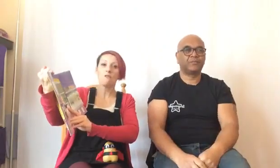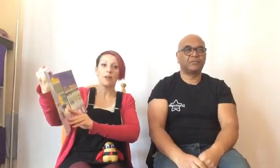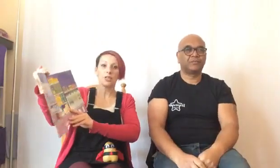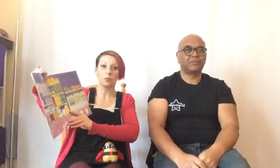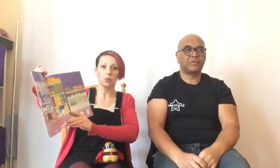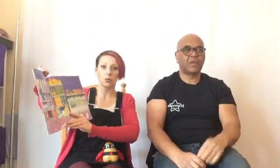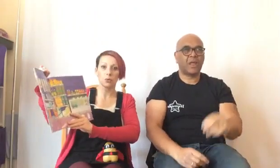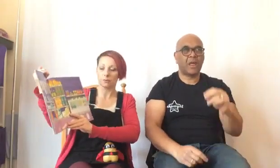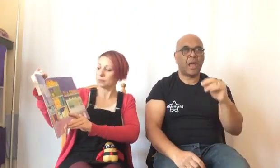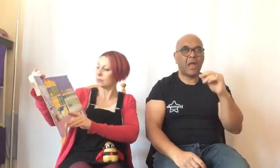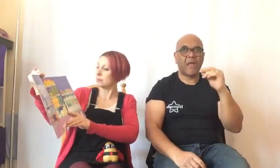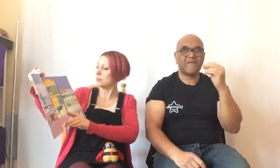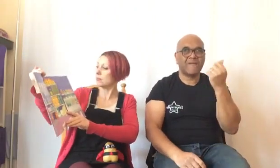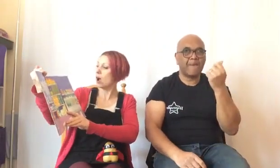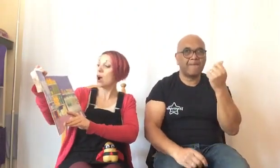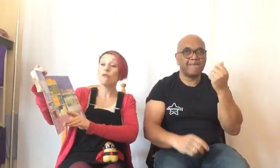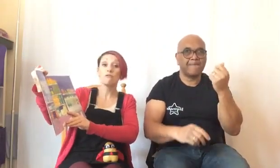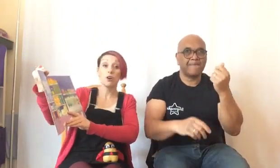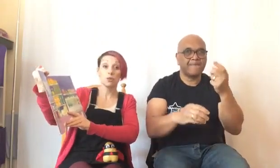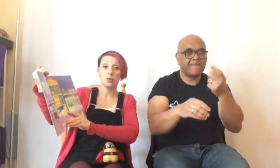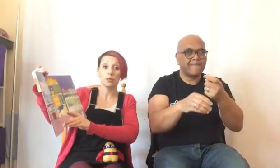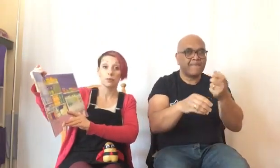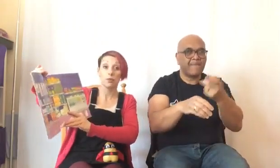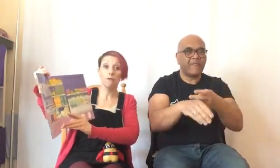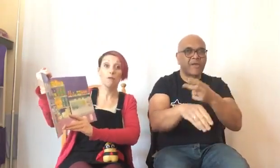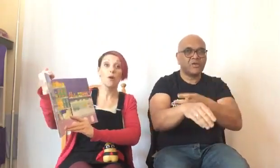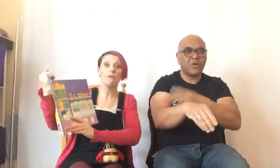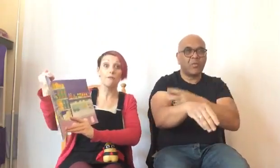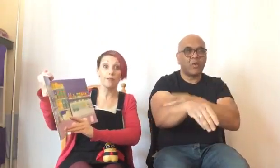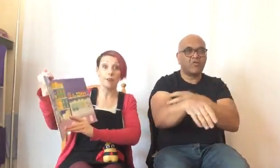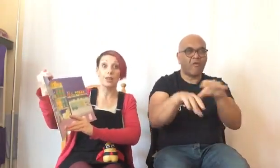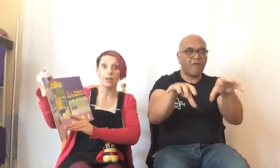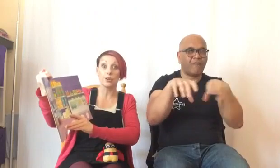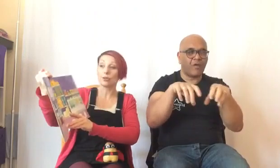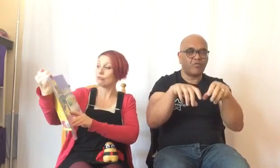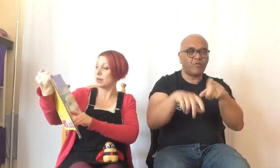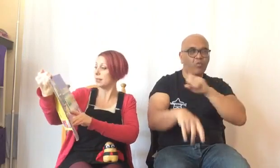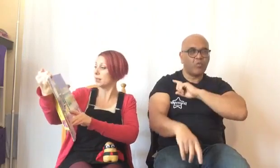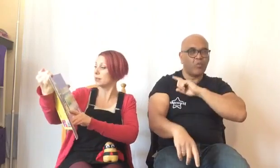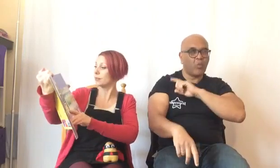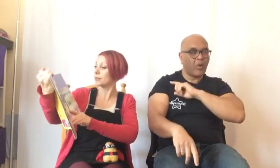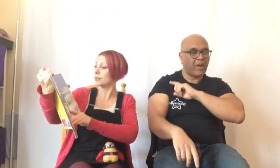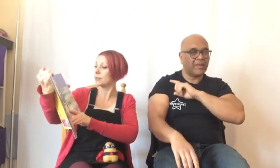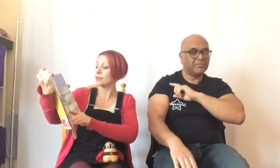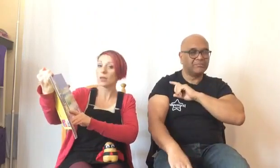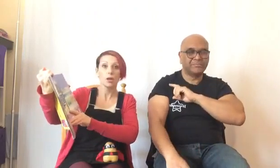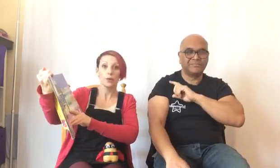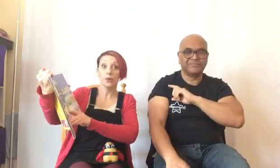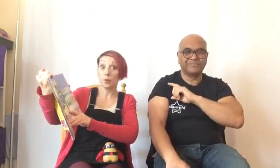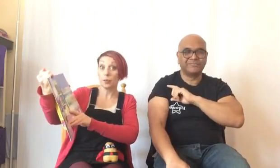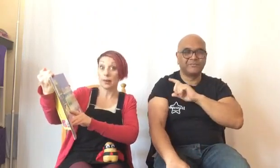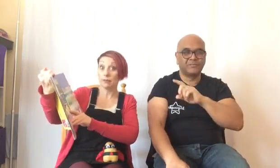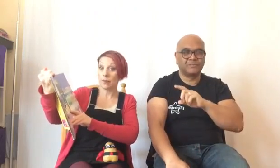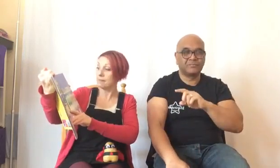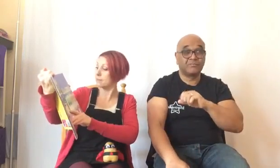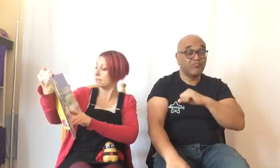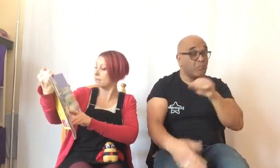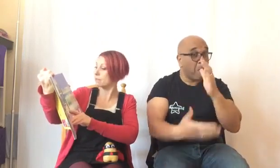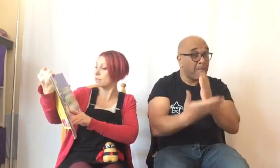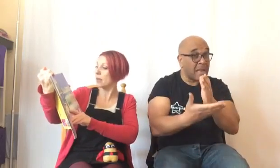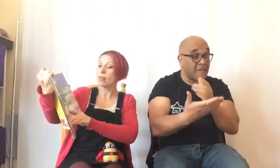Some vegetables are frozen for a very good reason. Don't believe